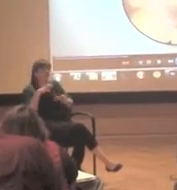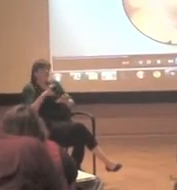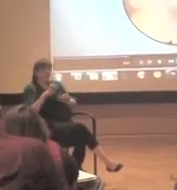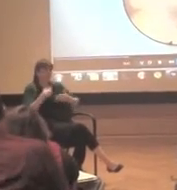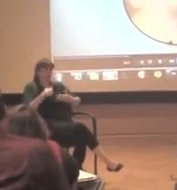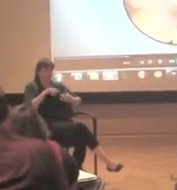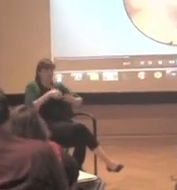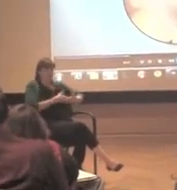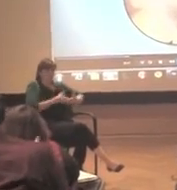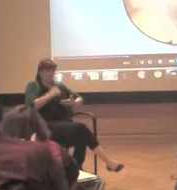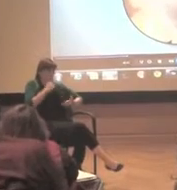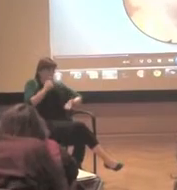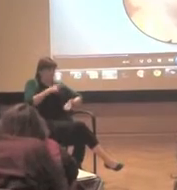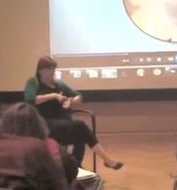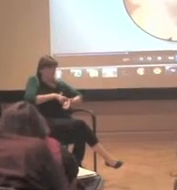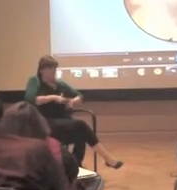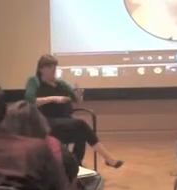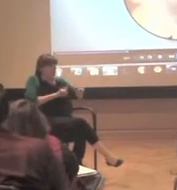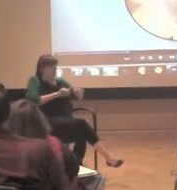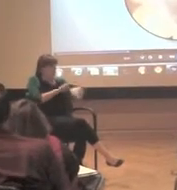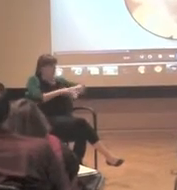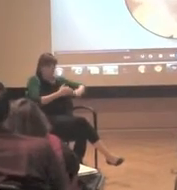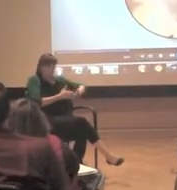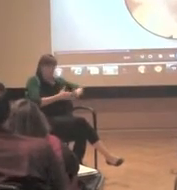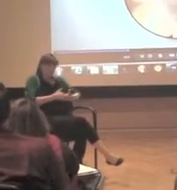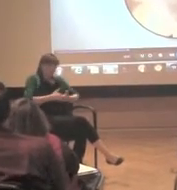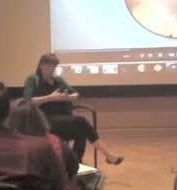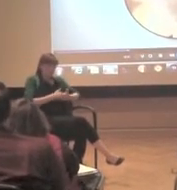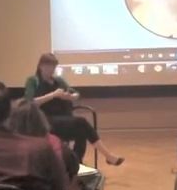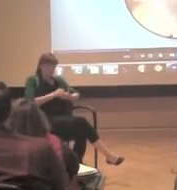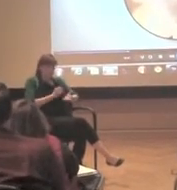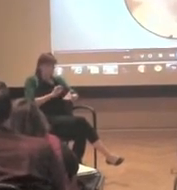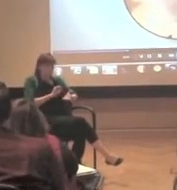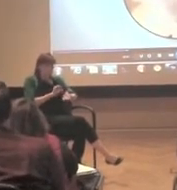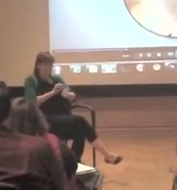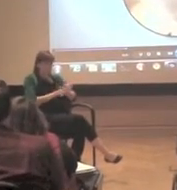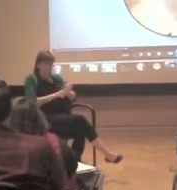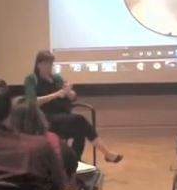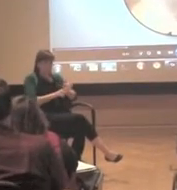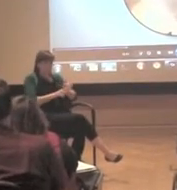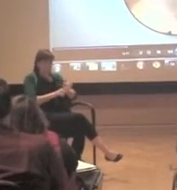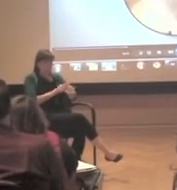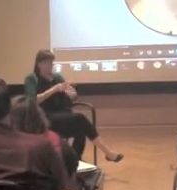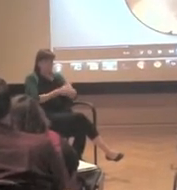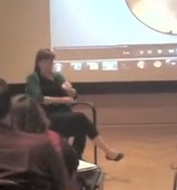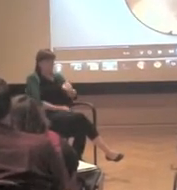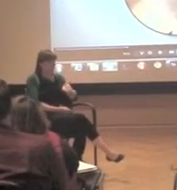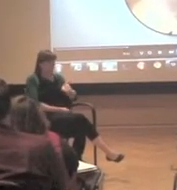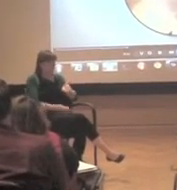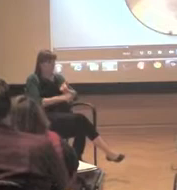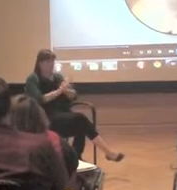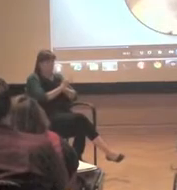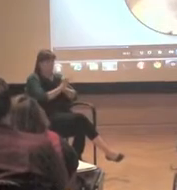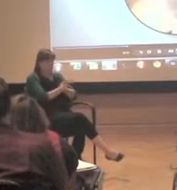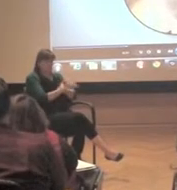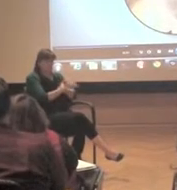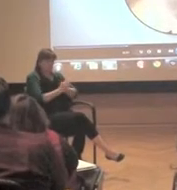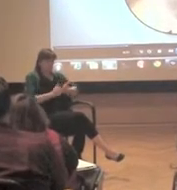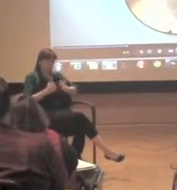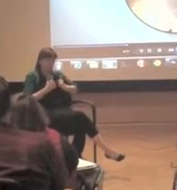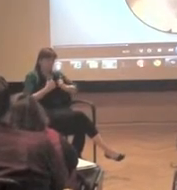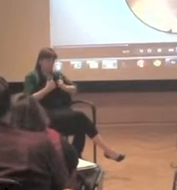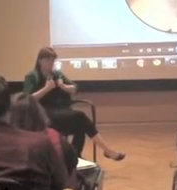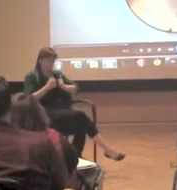and this procedure has been a failure. 20% success rates. So we typically we